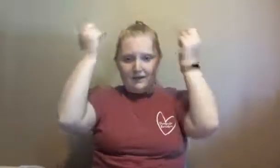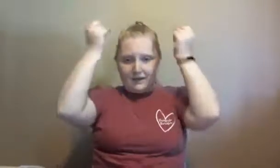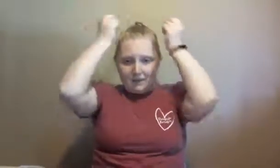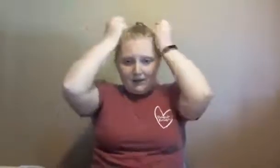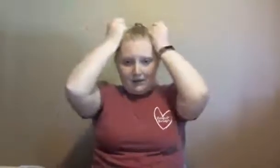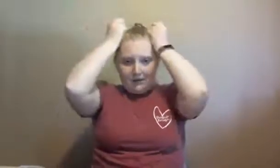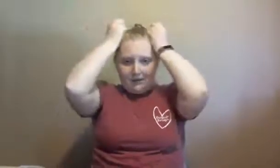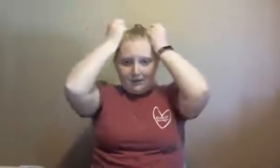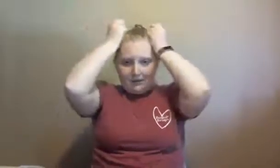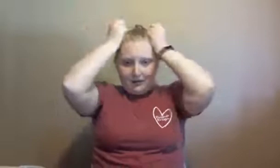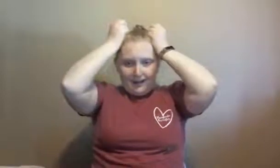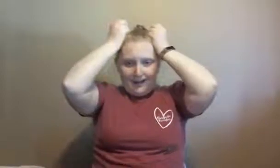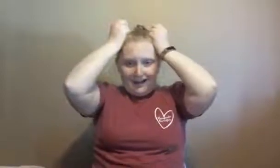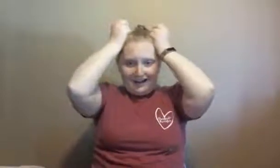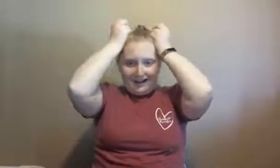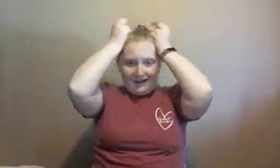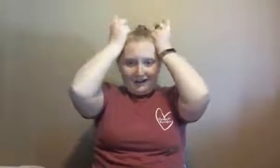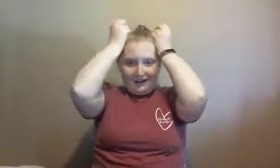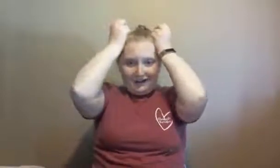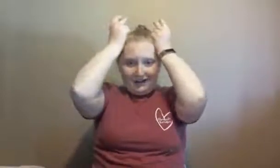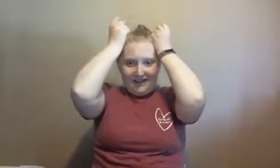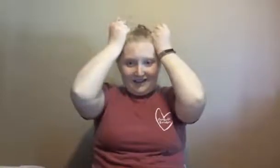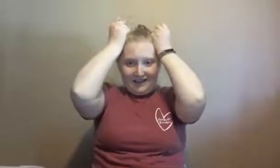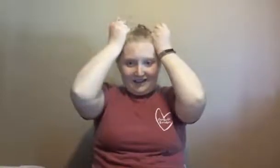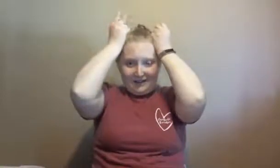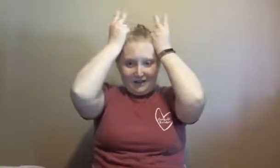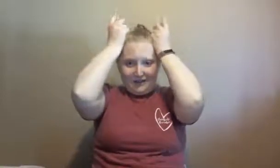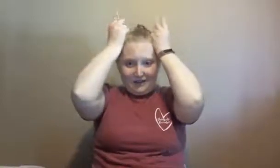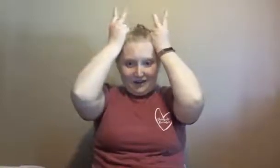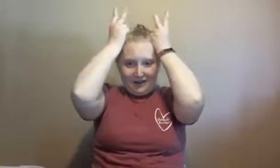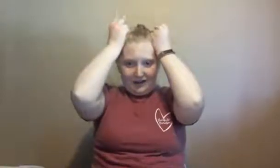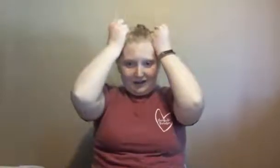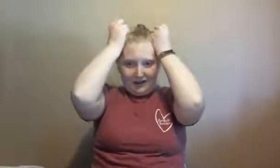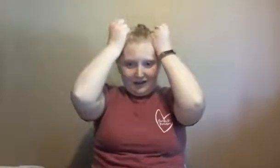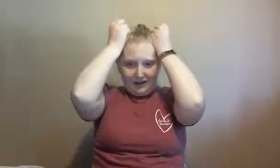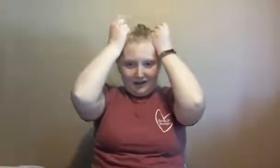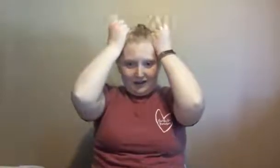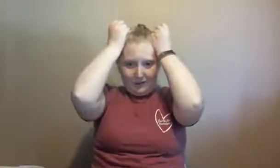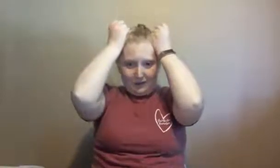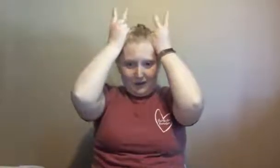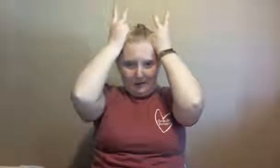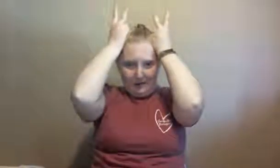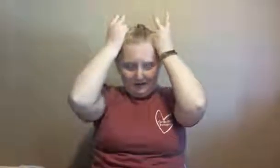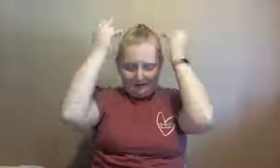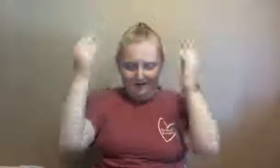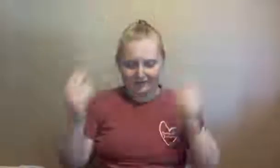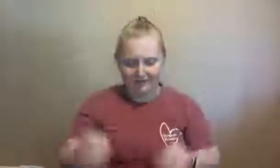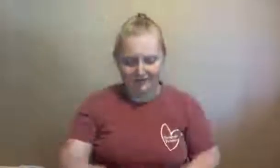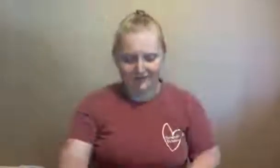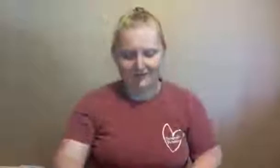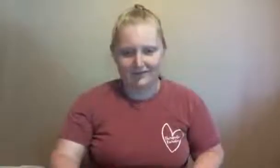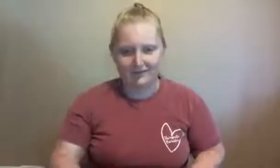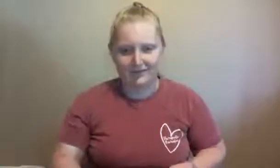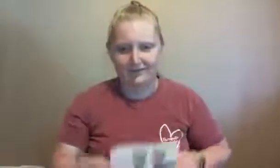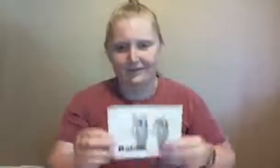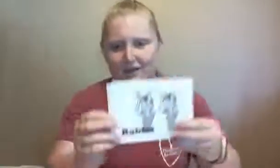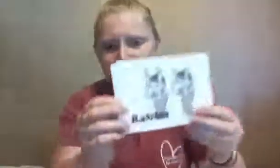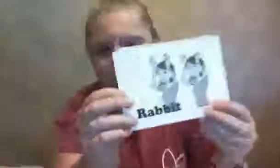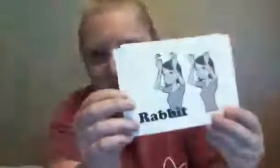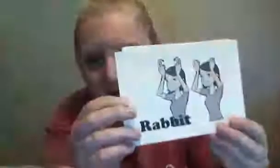fist up to your head, and you go like that with two fingers. So that's rabbit. So it looks like